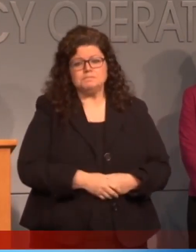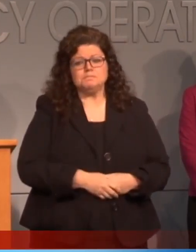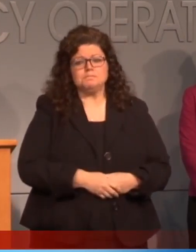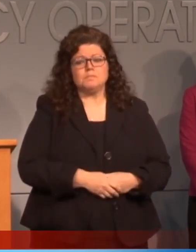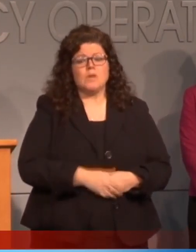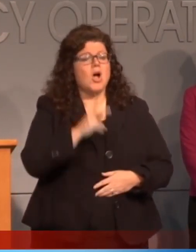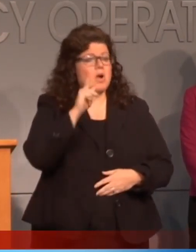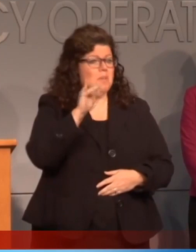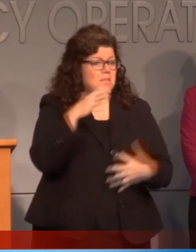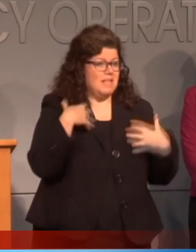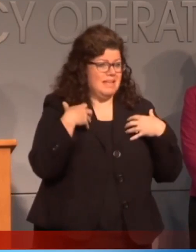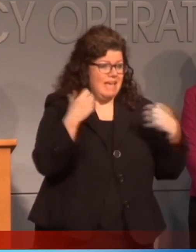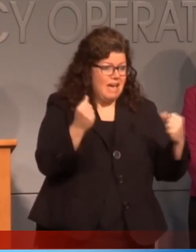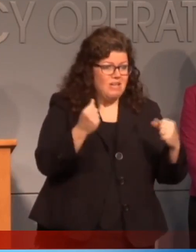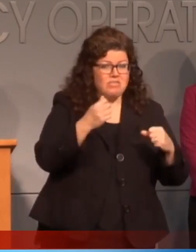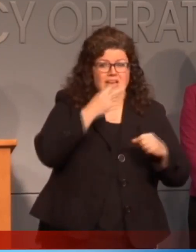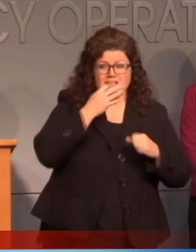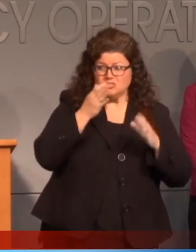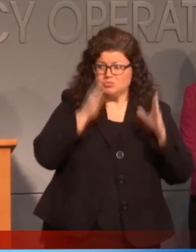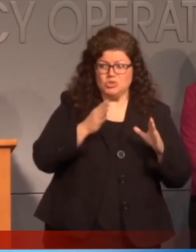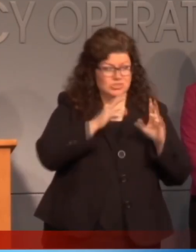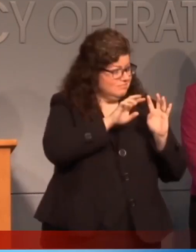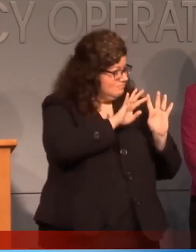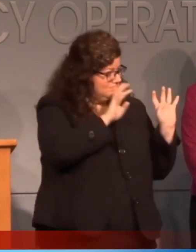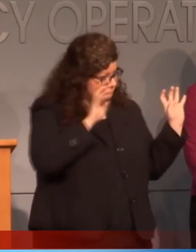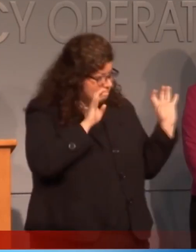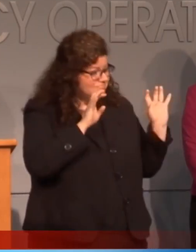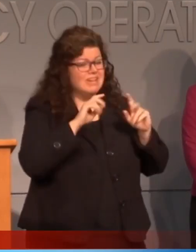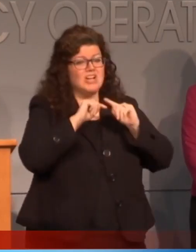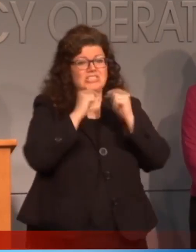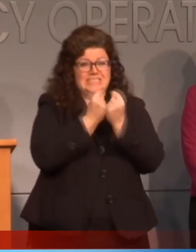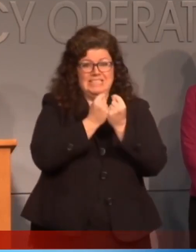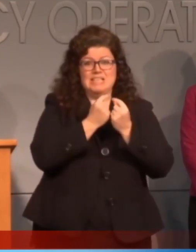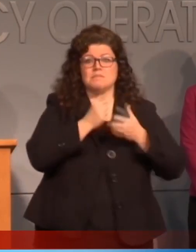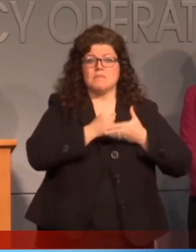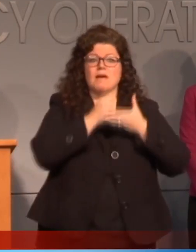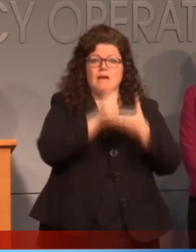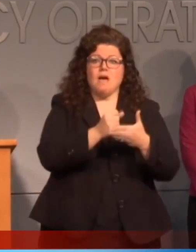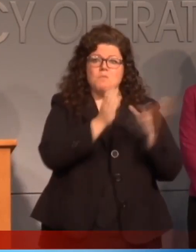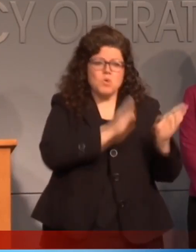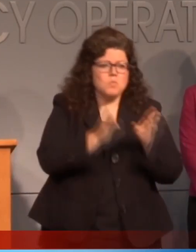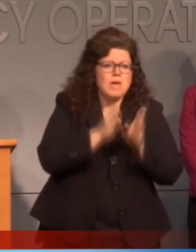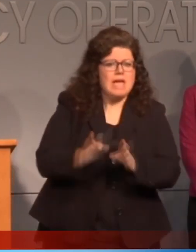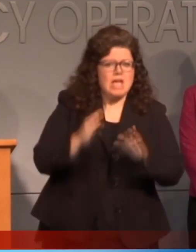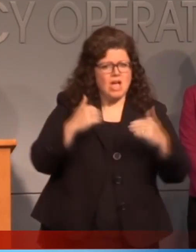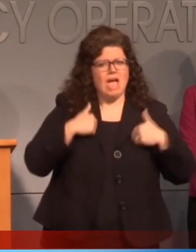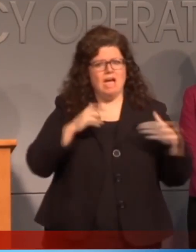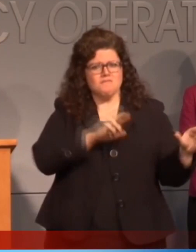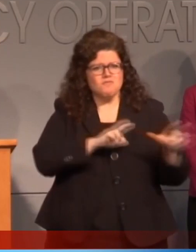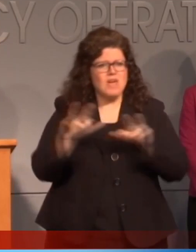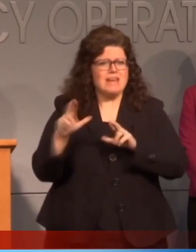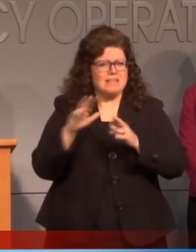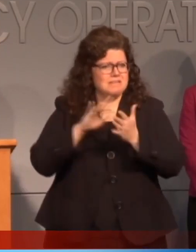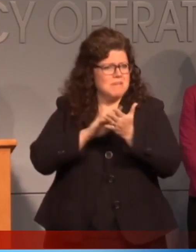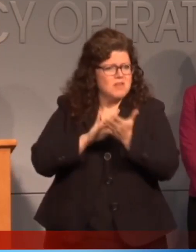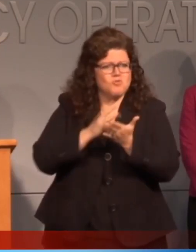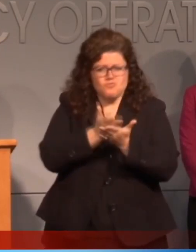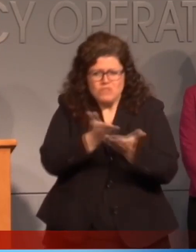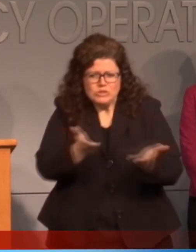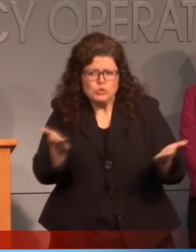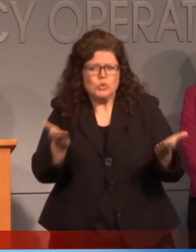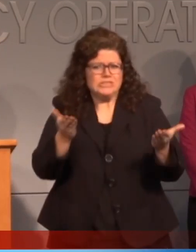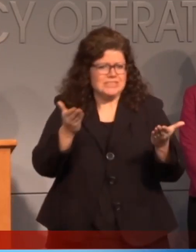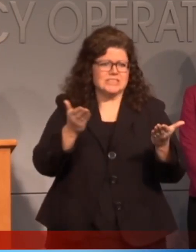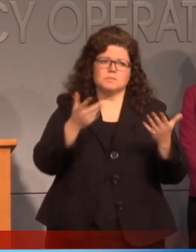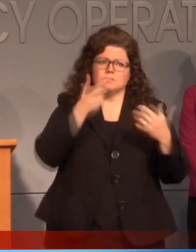experts and emergency management team continue to prepare our medical resources to handle a surge in